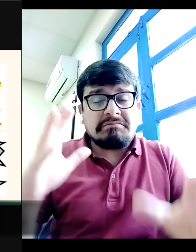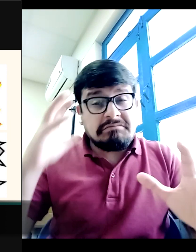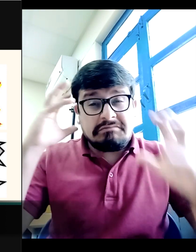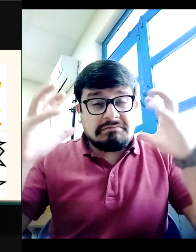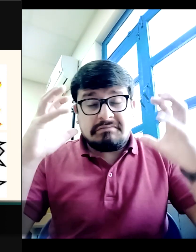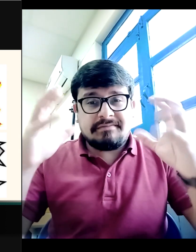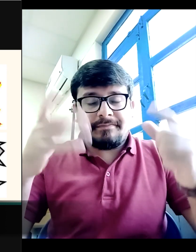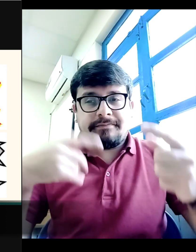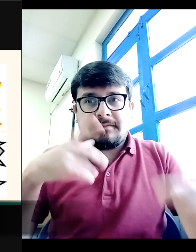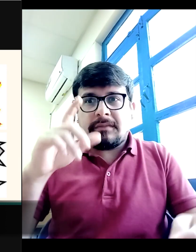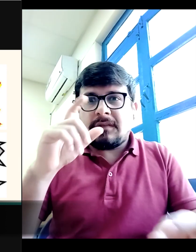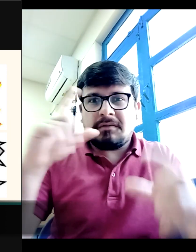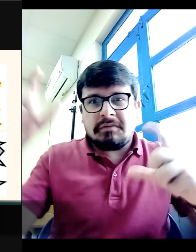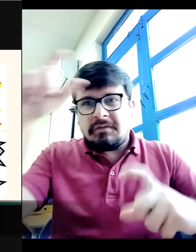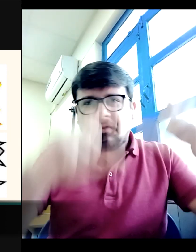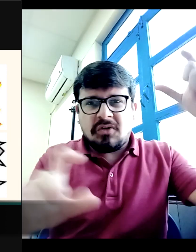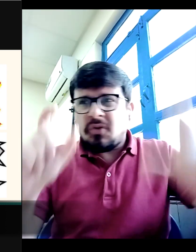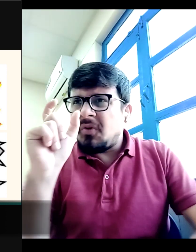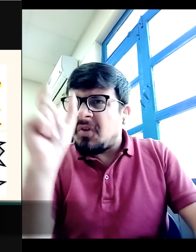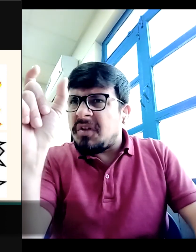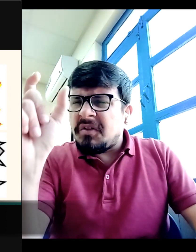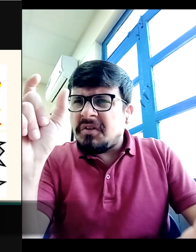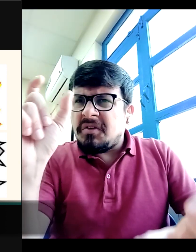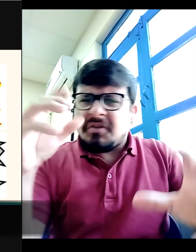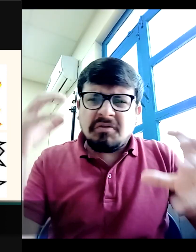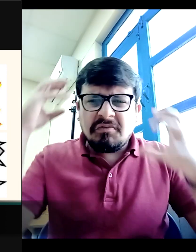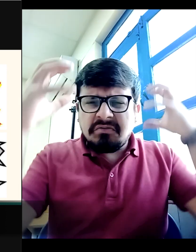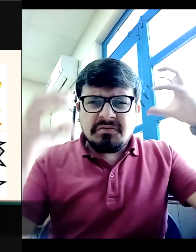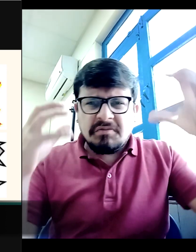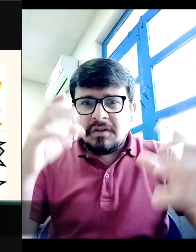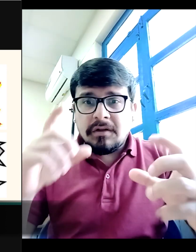logos. If you look into the first one,